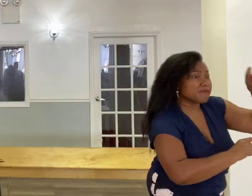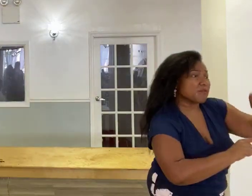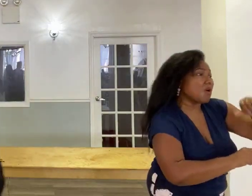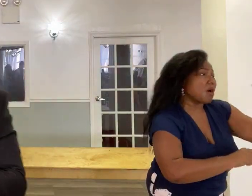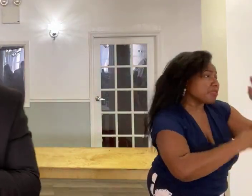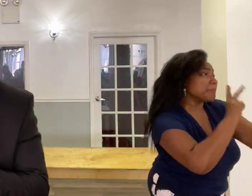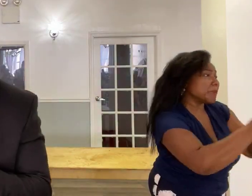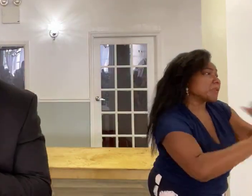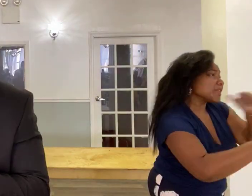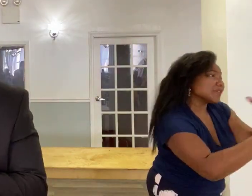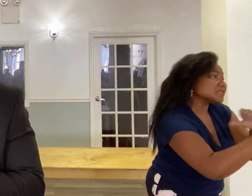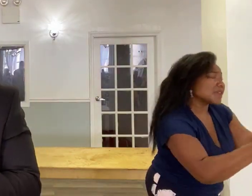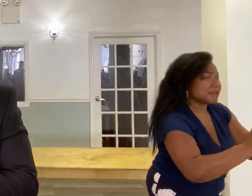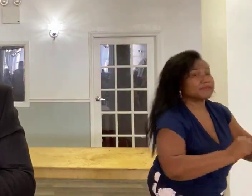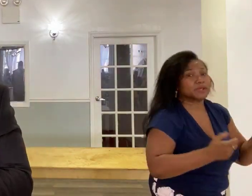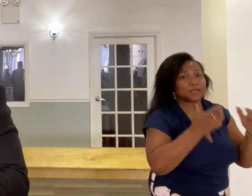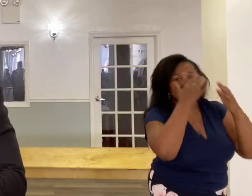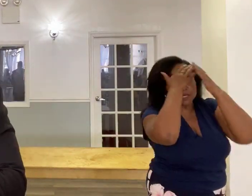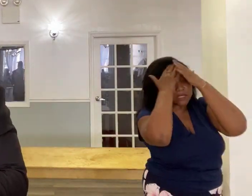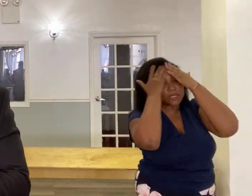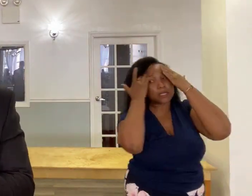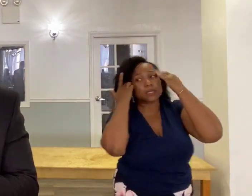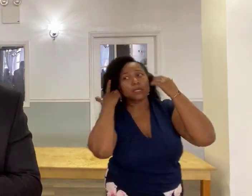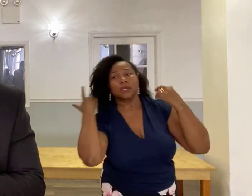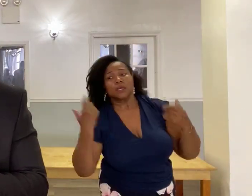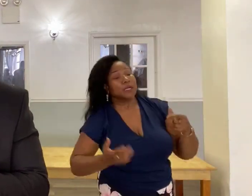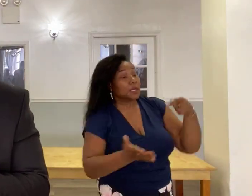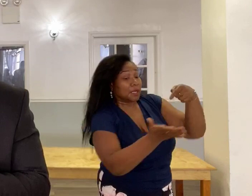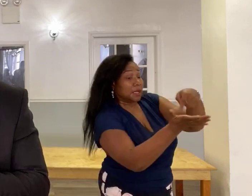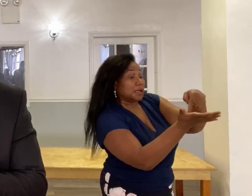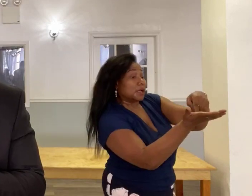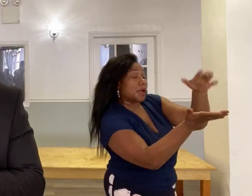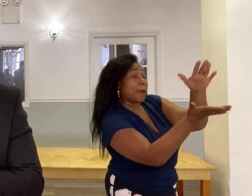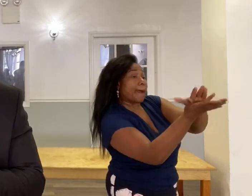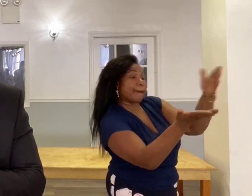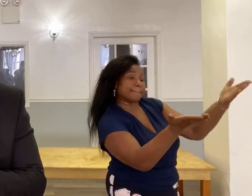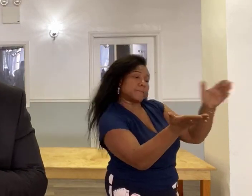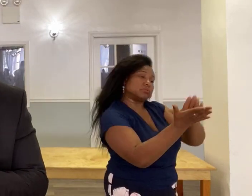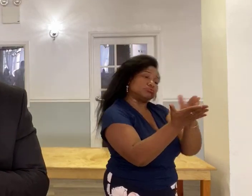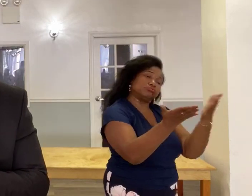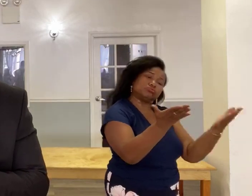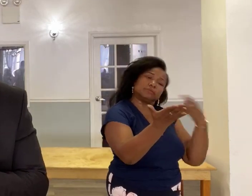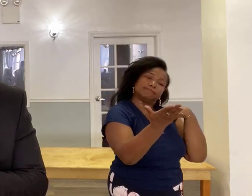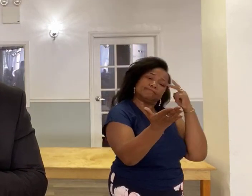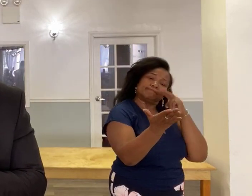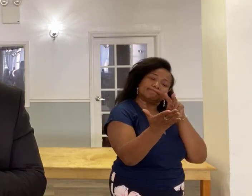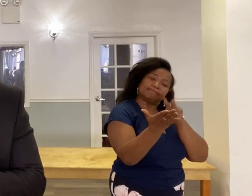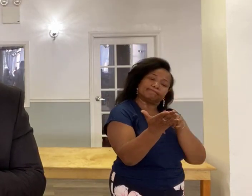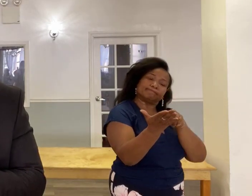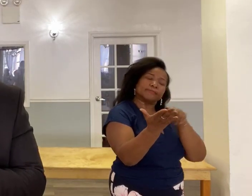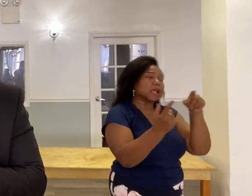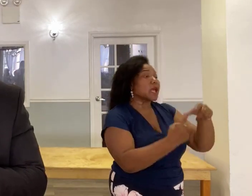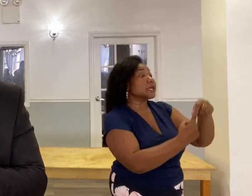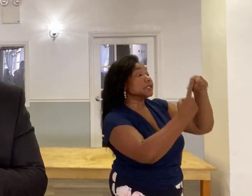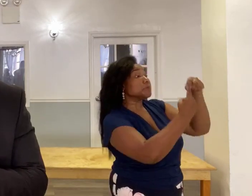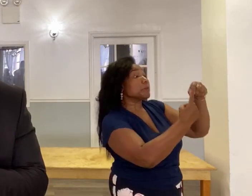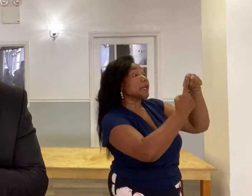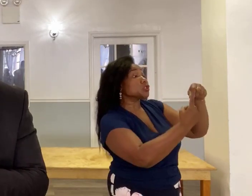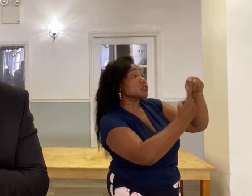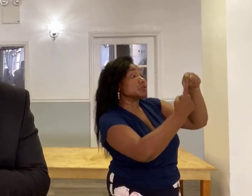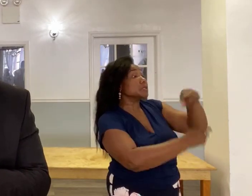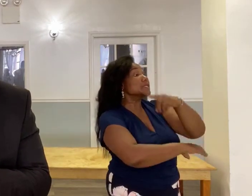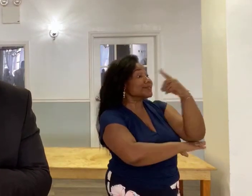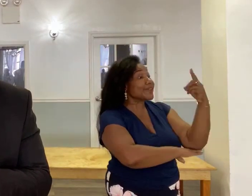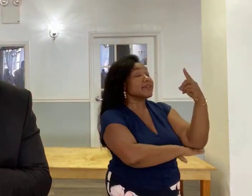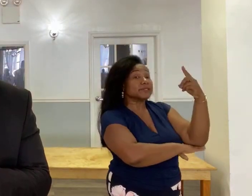So if you check into your bulletins, you'll see that we have some special